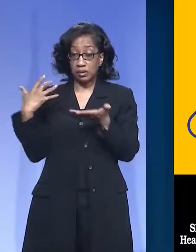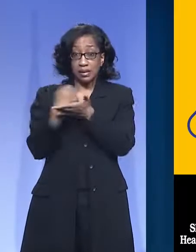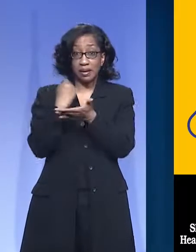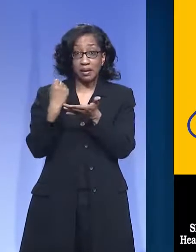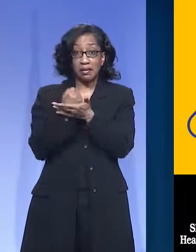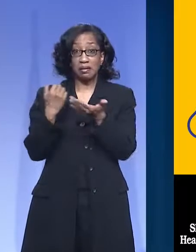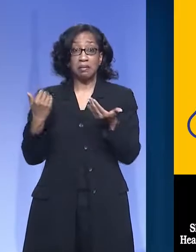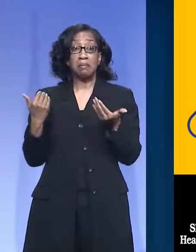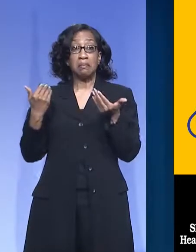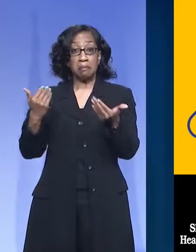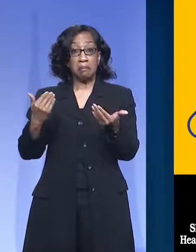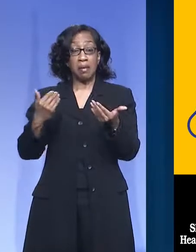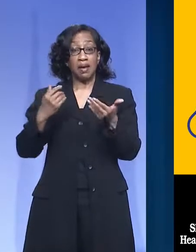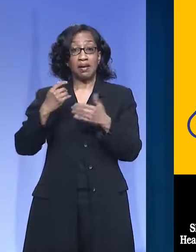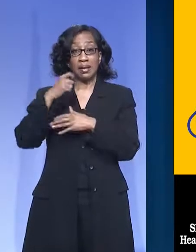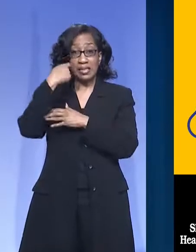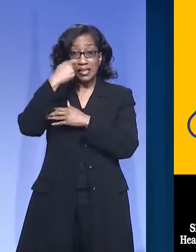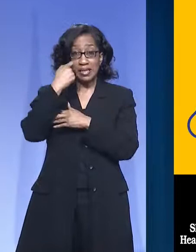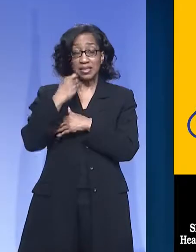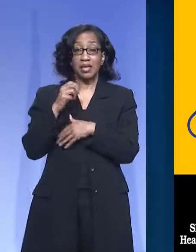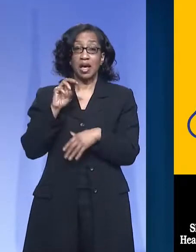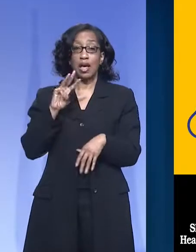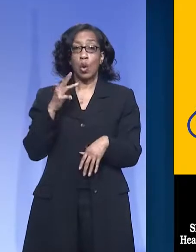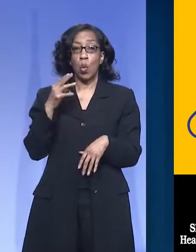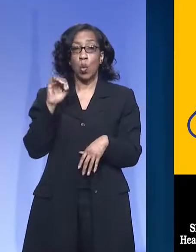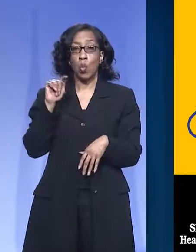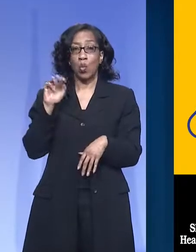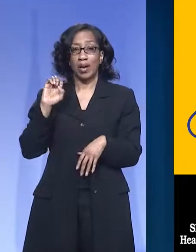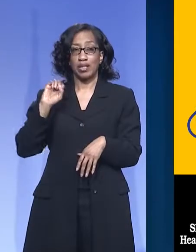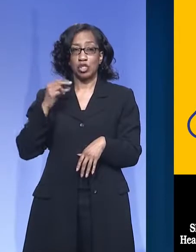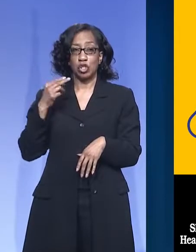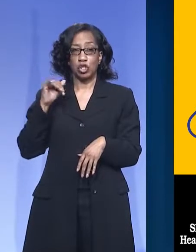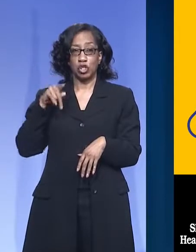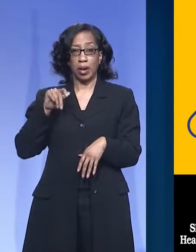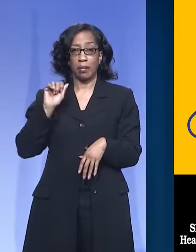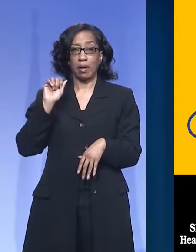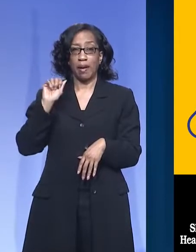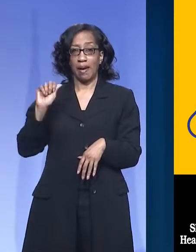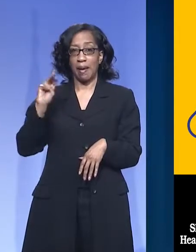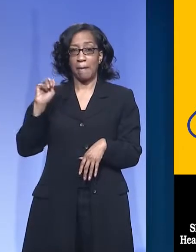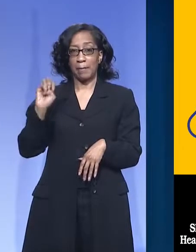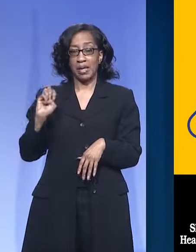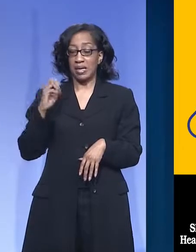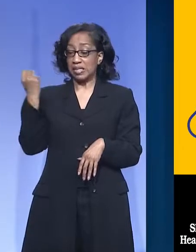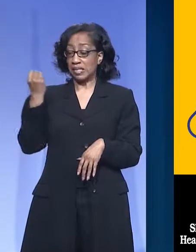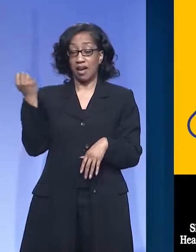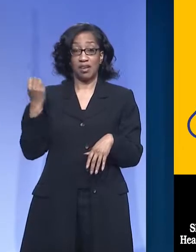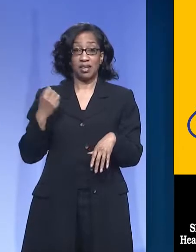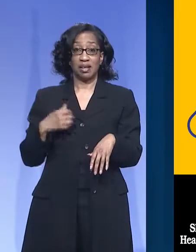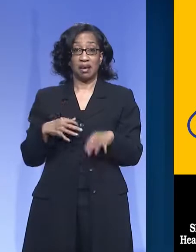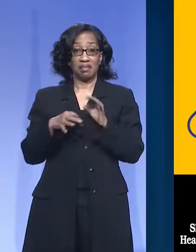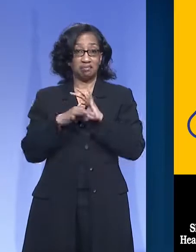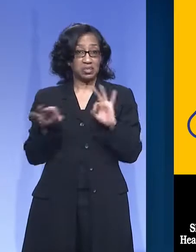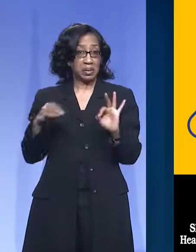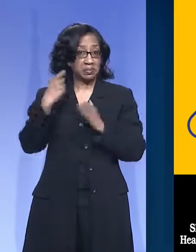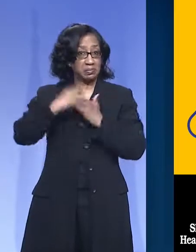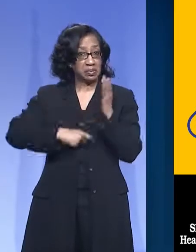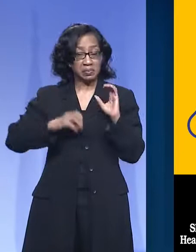that outreach test event at Whitechapel AME, please come out on Saturday. It is free, and